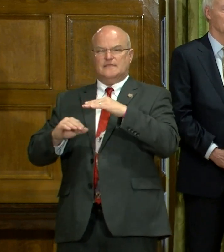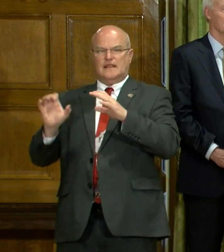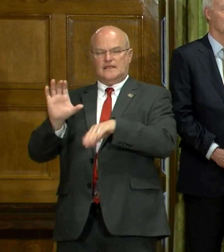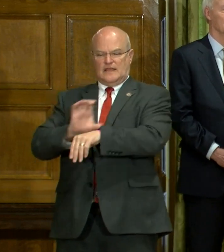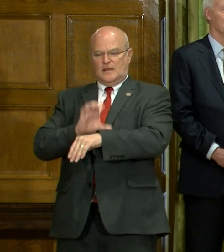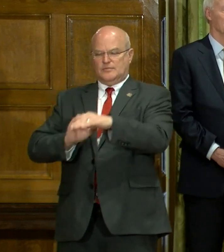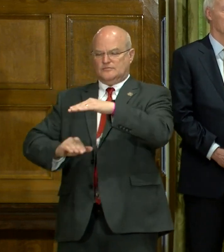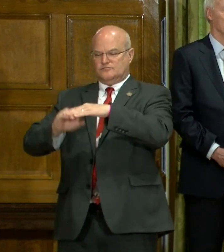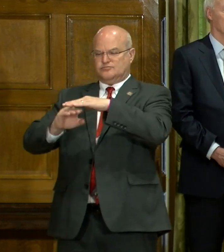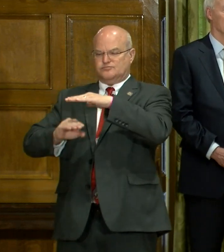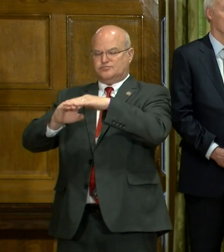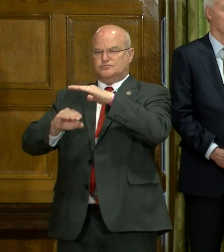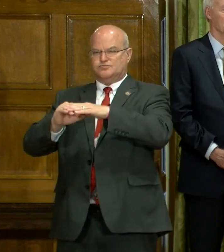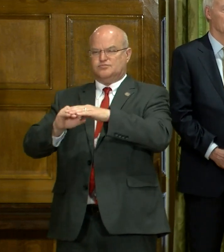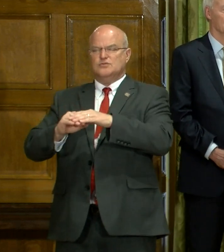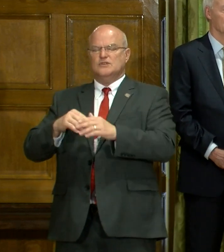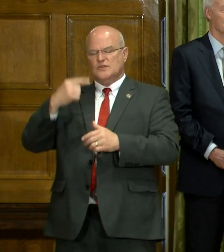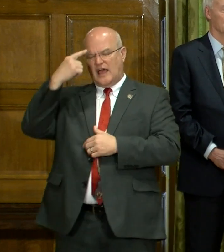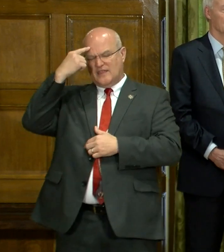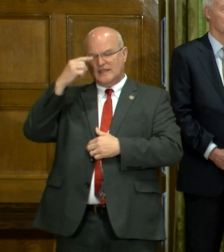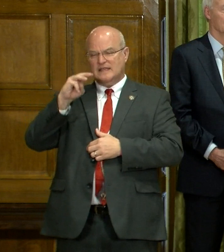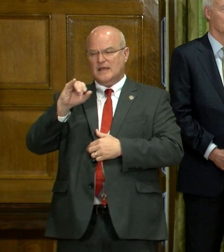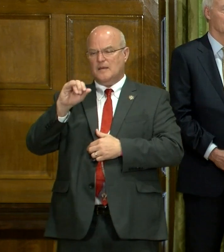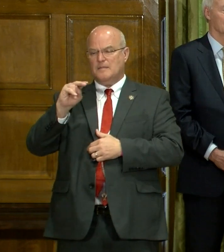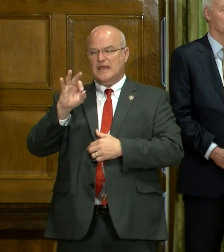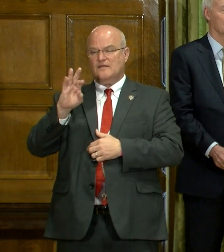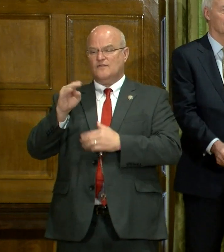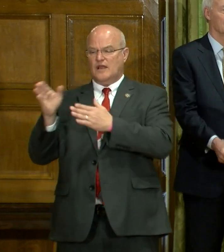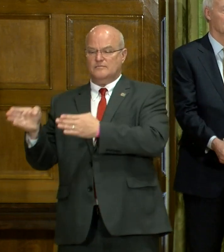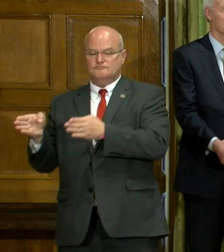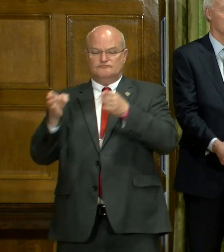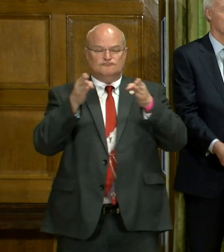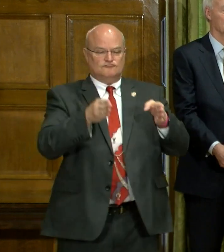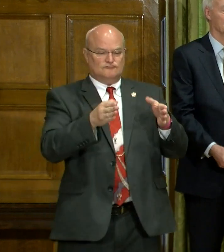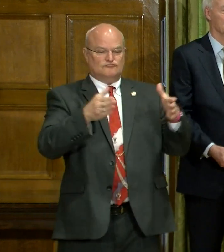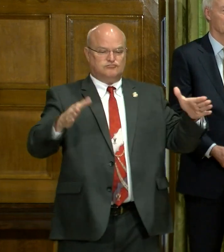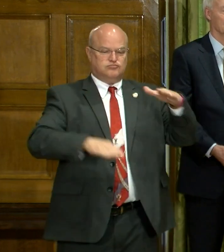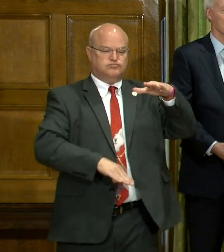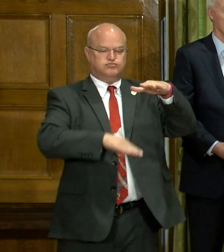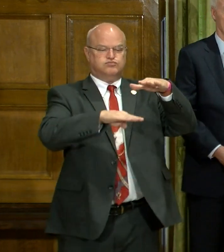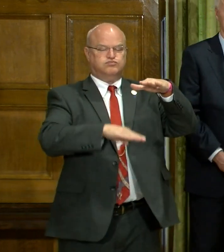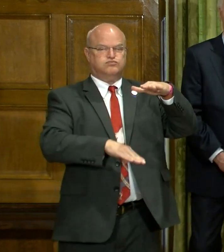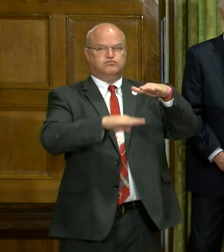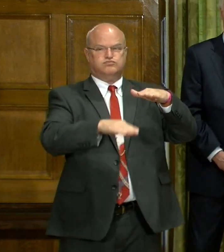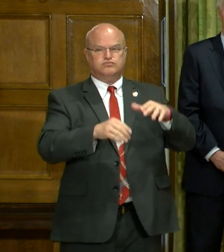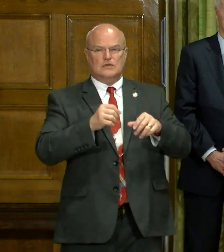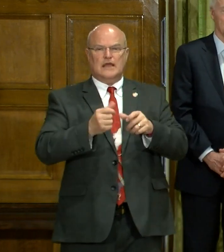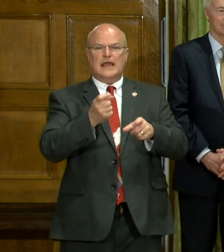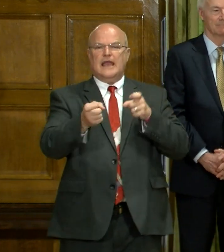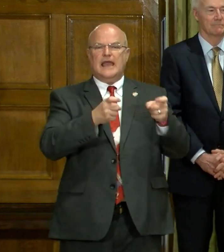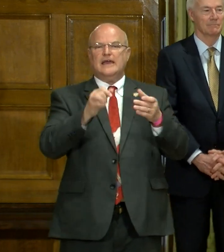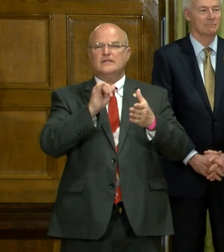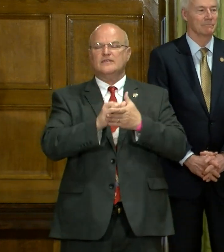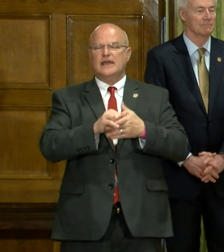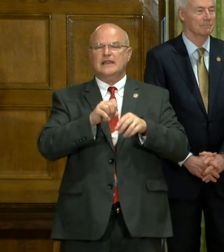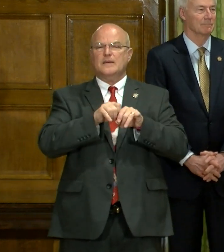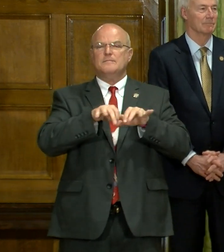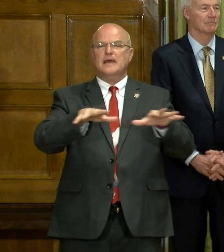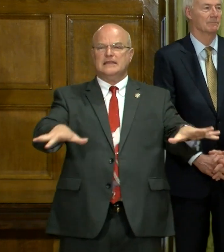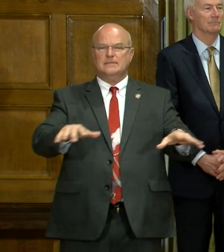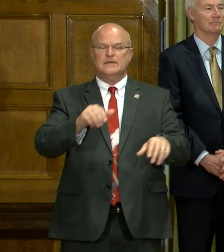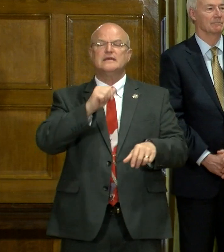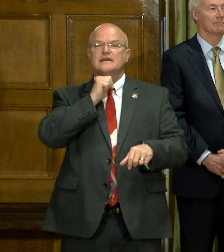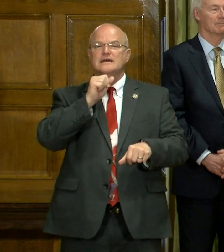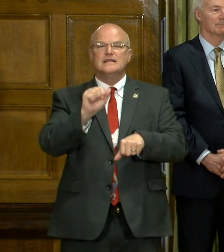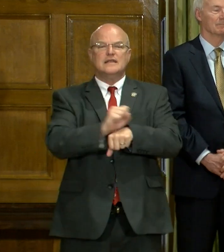issue. Moving it to a bigger mainframe is going to hopefully alleviate that and then prepare us as we handle that pandemic unemployment assistance that will be coming